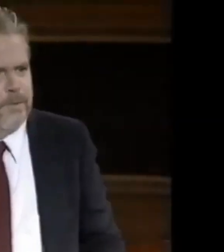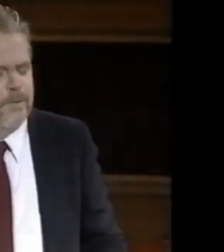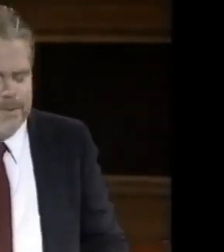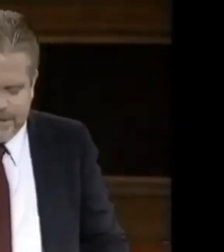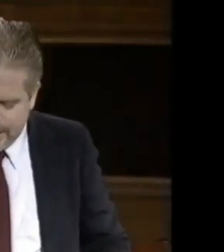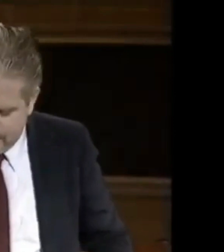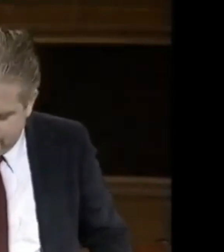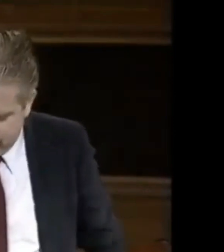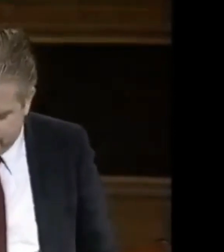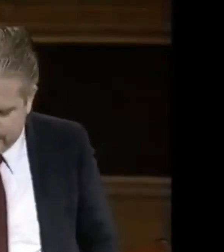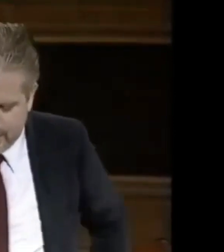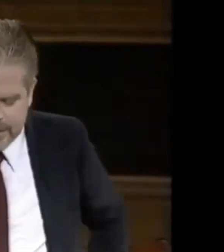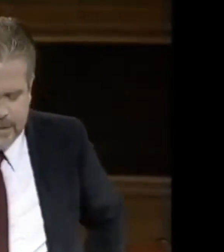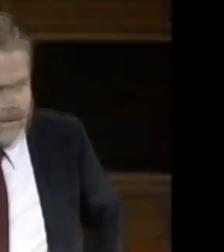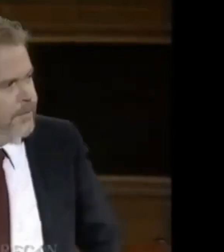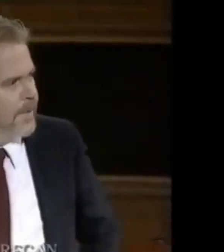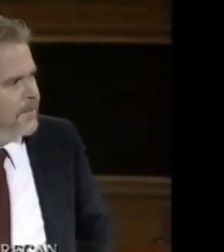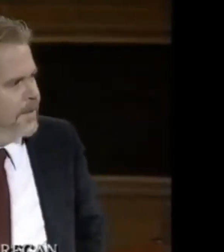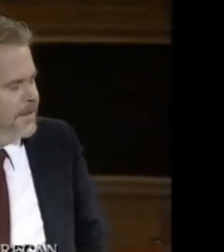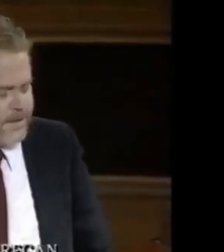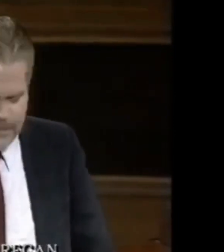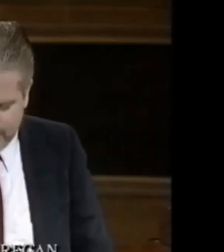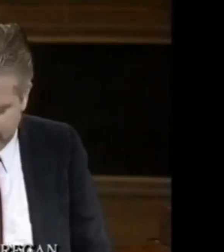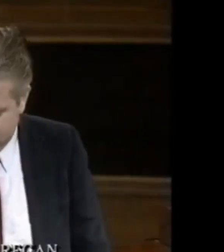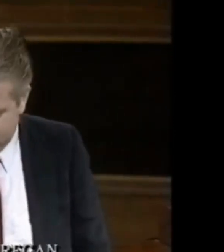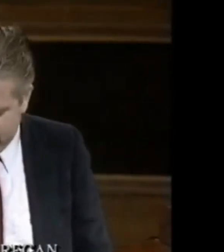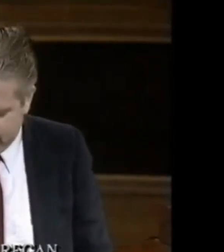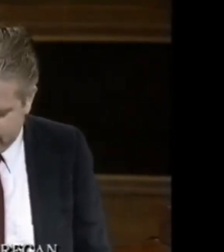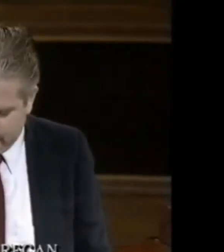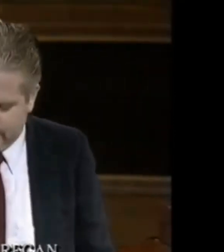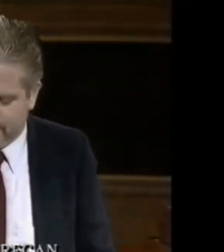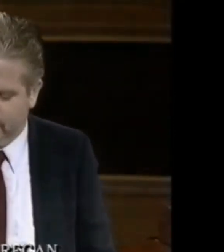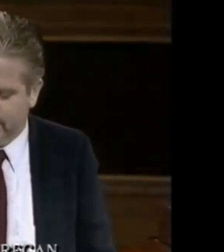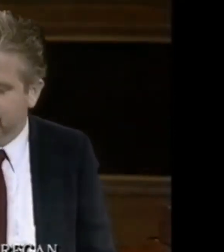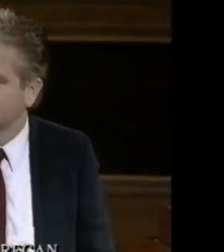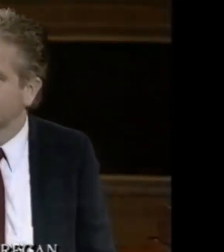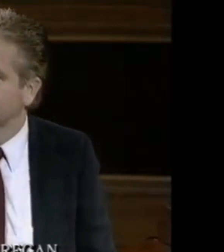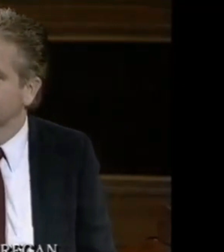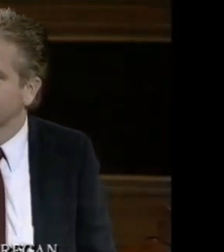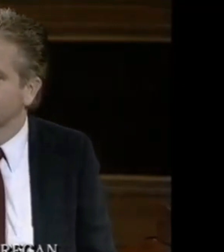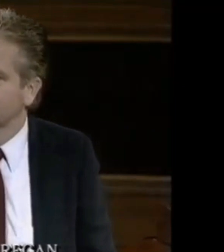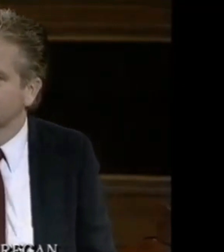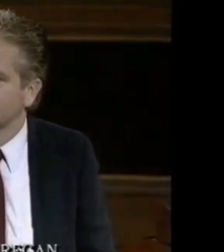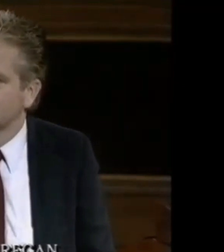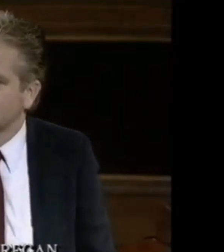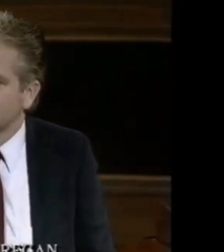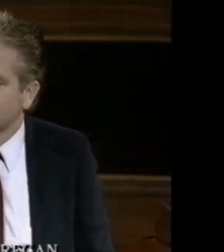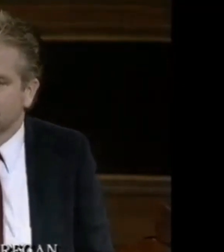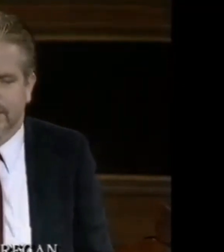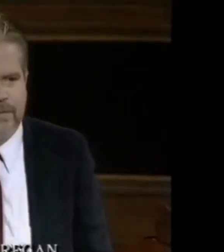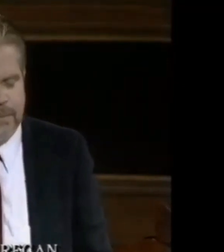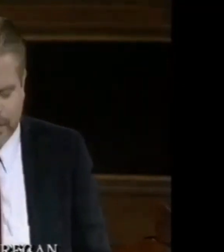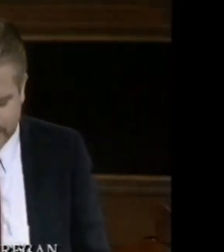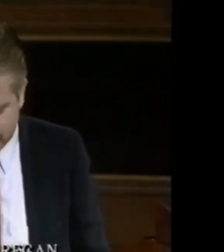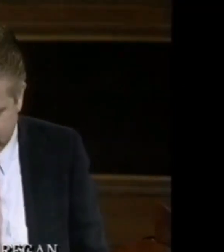the other animals humans eat, use in science, hunt, trap, and exploit in a variety of other ways have a life of their own